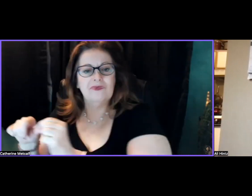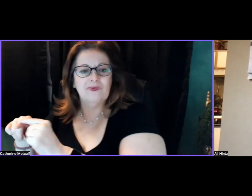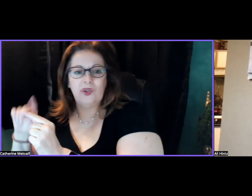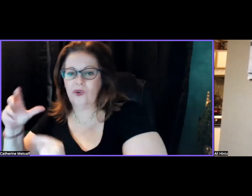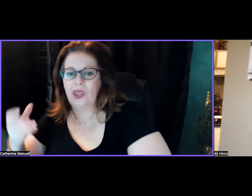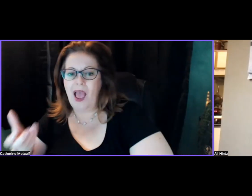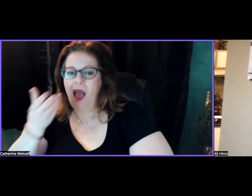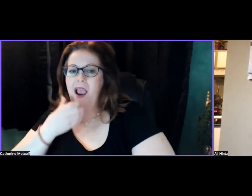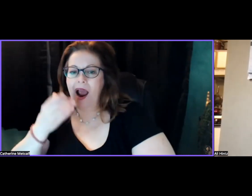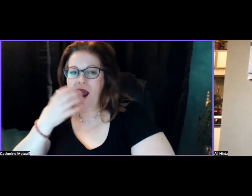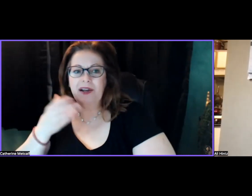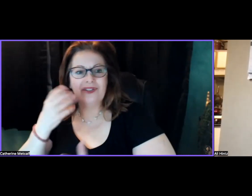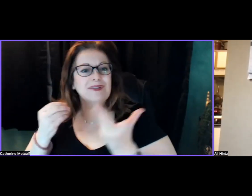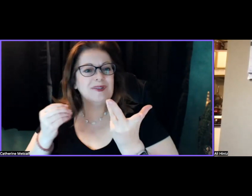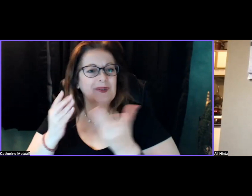portion.